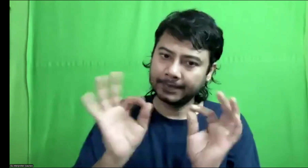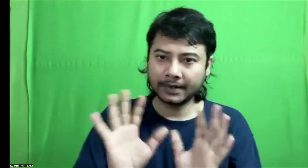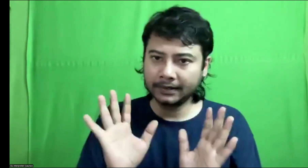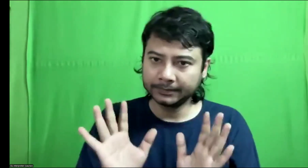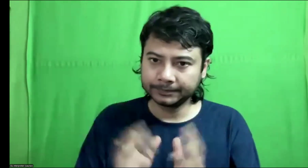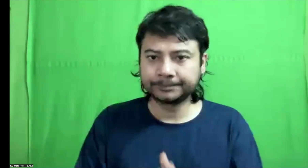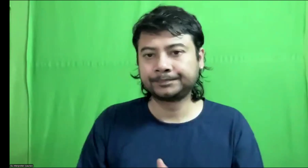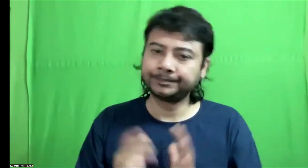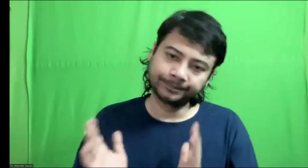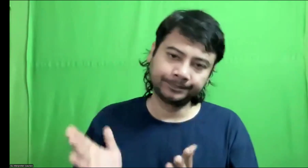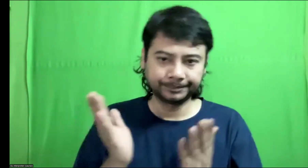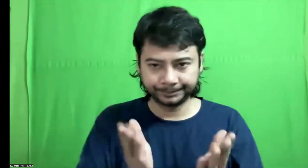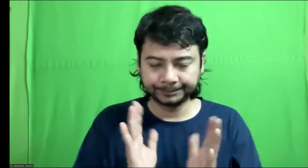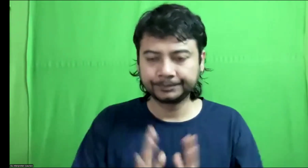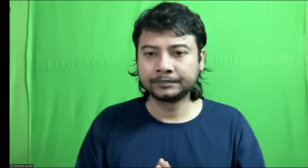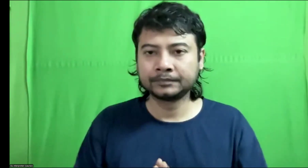lamp.